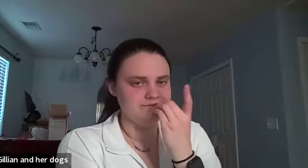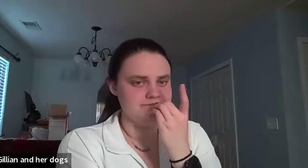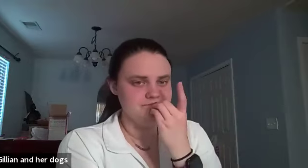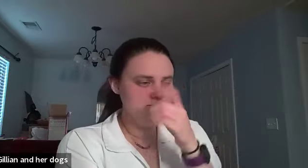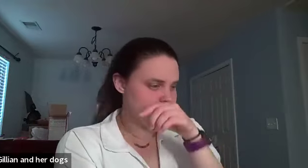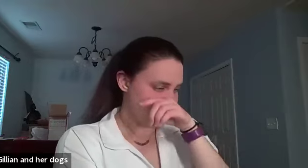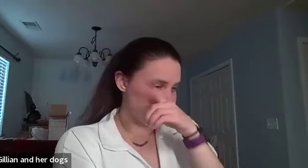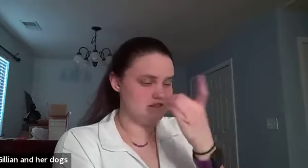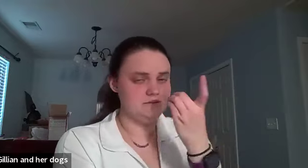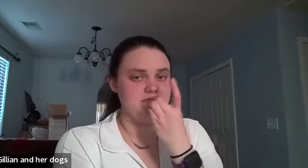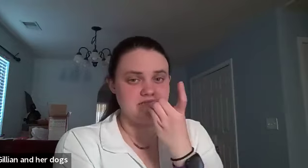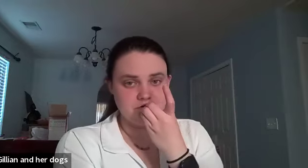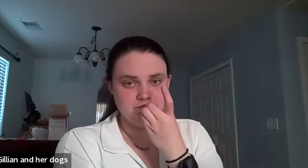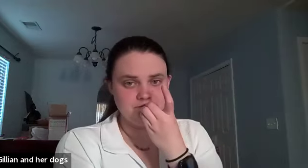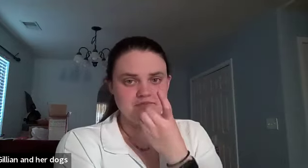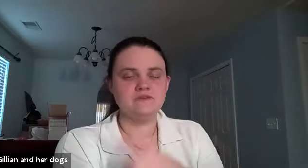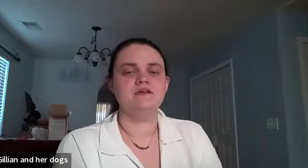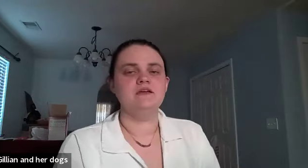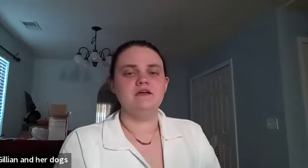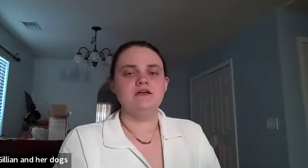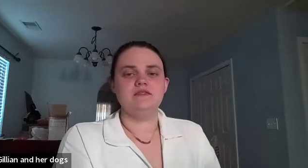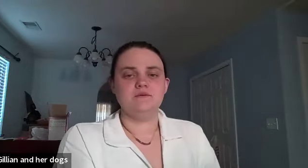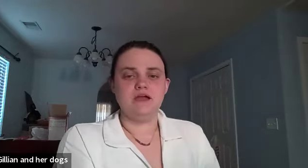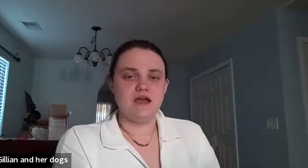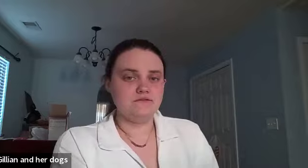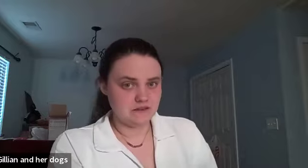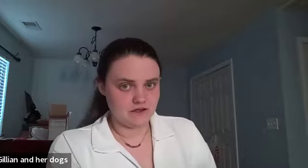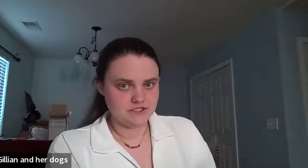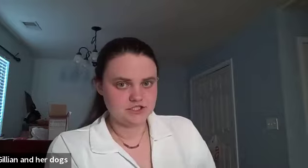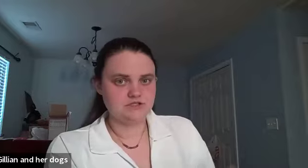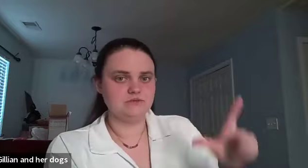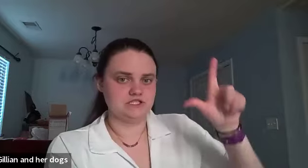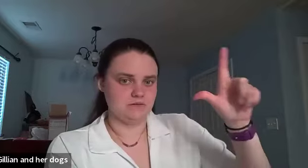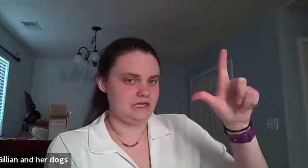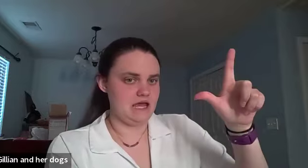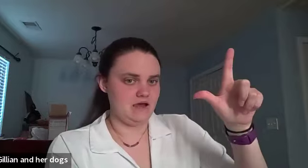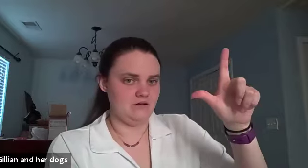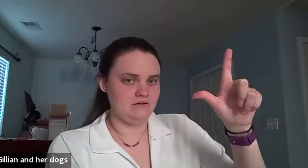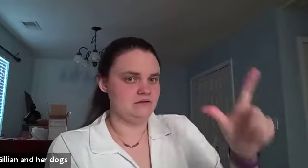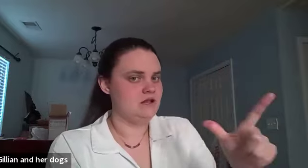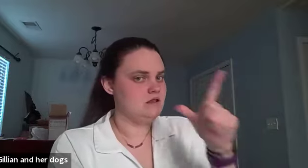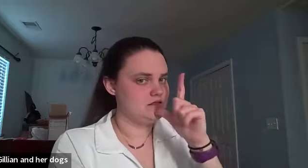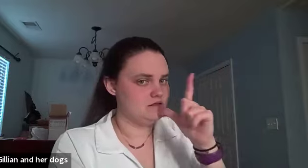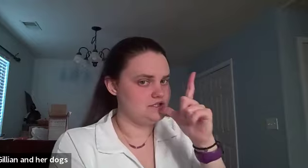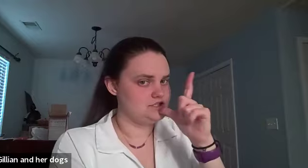dinner, excuse me, dinner. Then we have lunch, which is going to be an L,